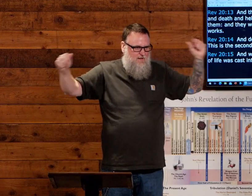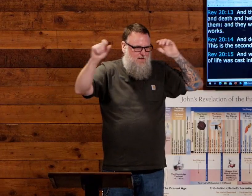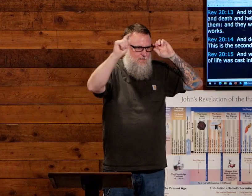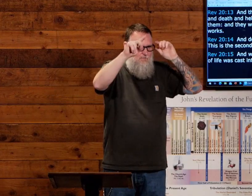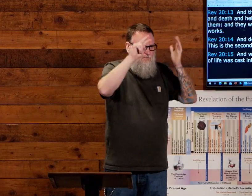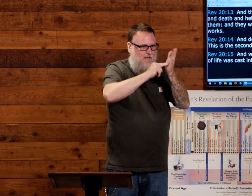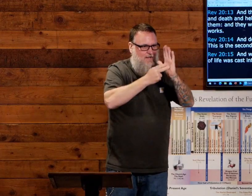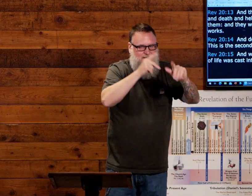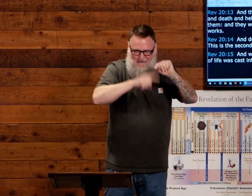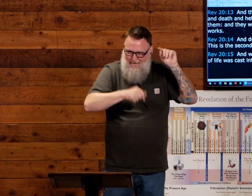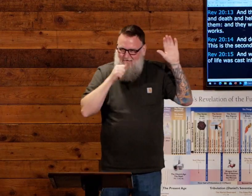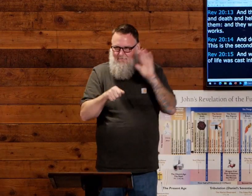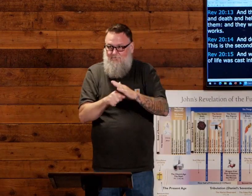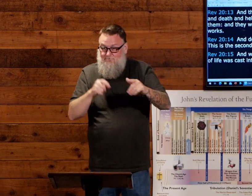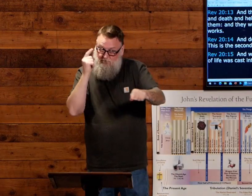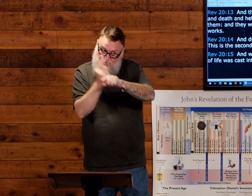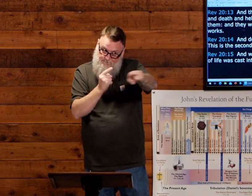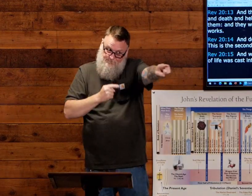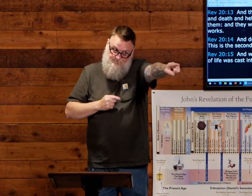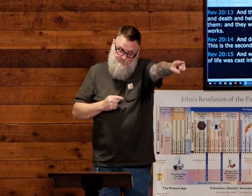That's why it says heaven and earth will pass away.